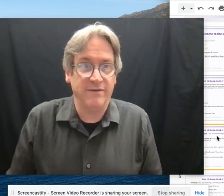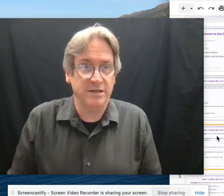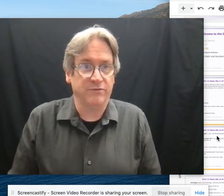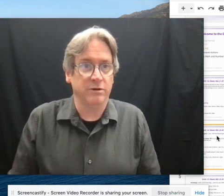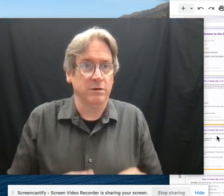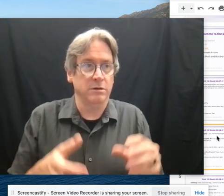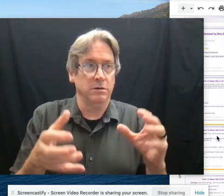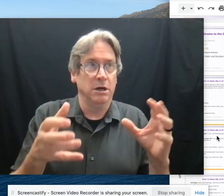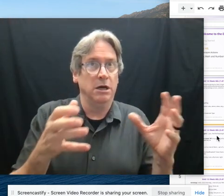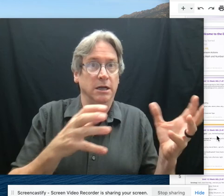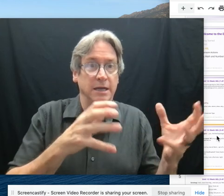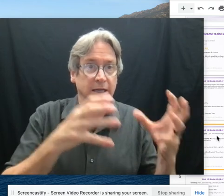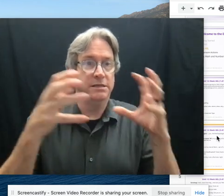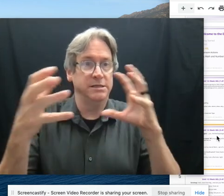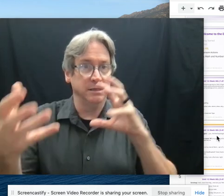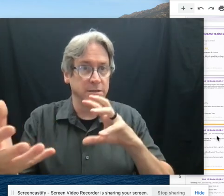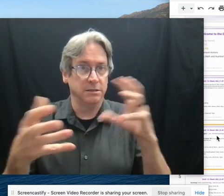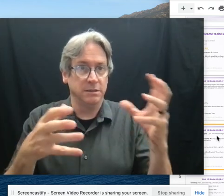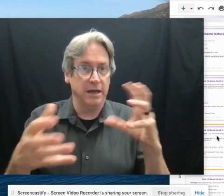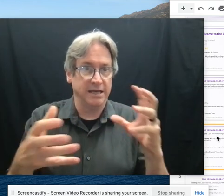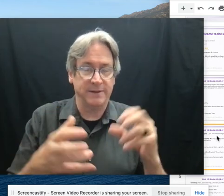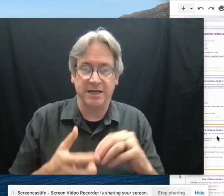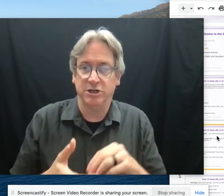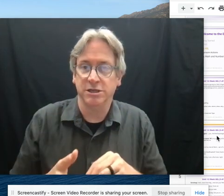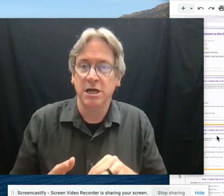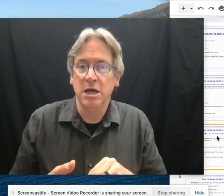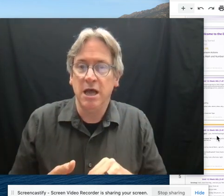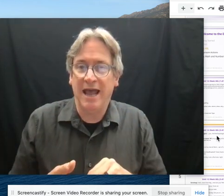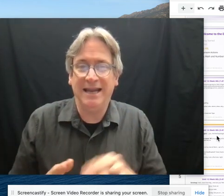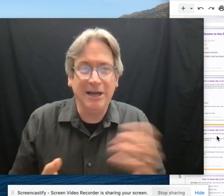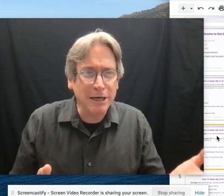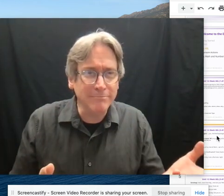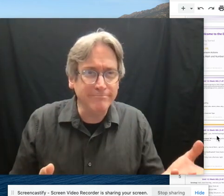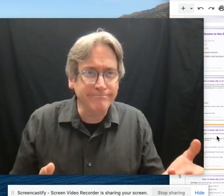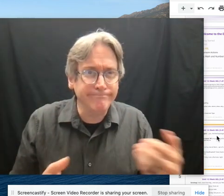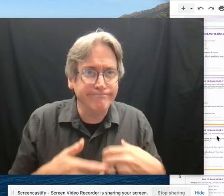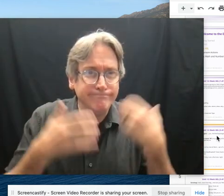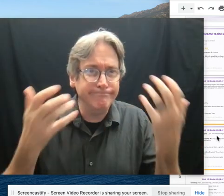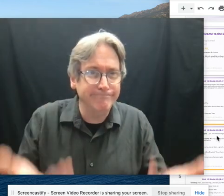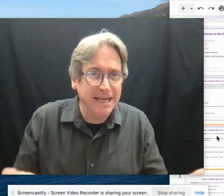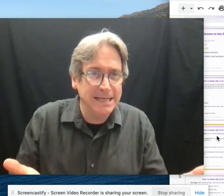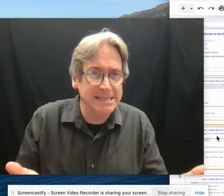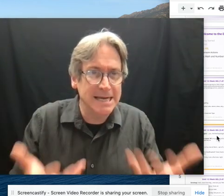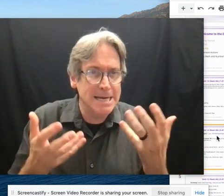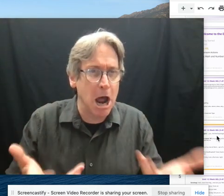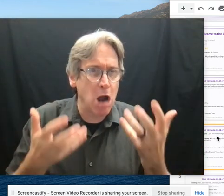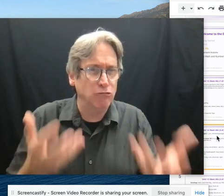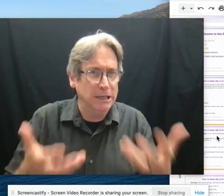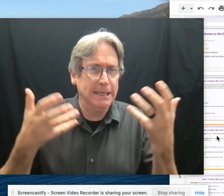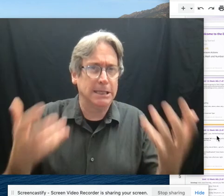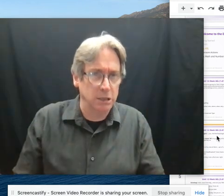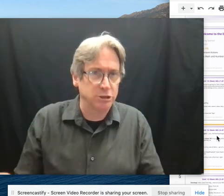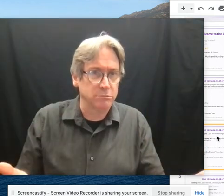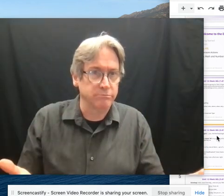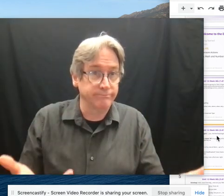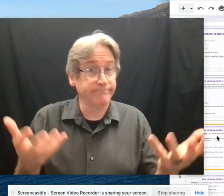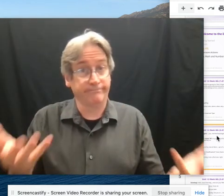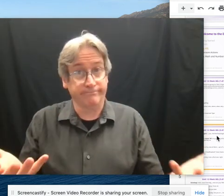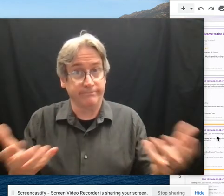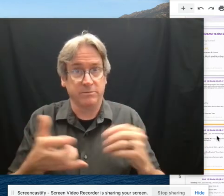each having different needs and expectations. And hearing is not really a